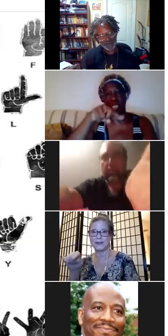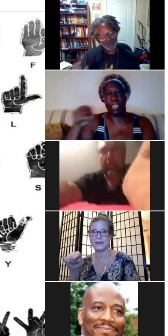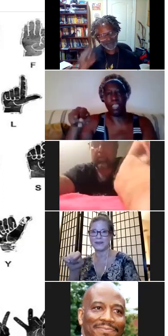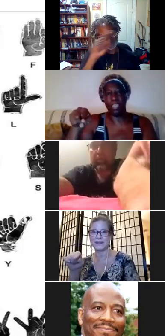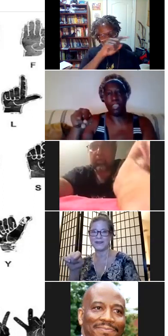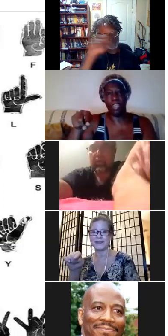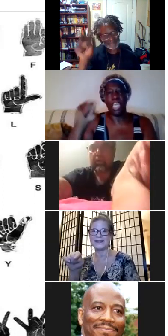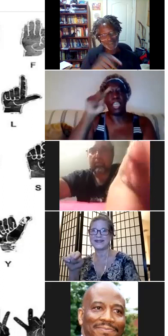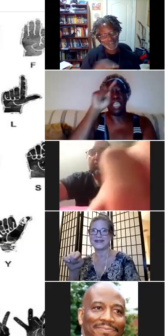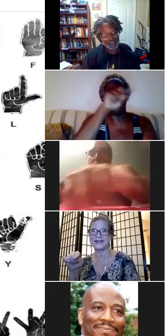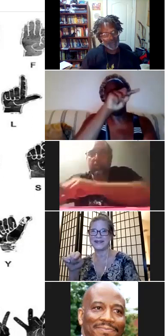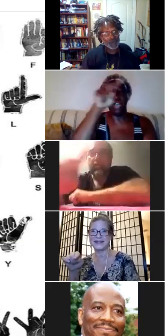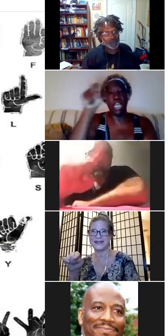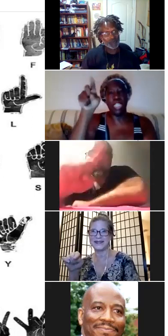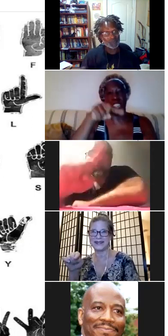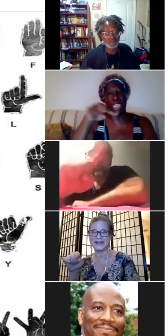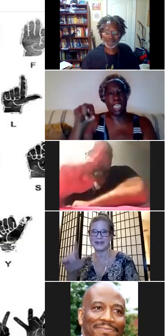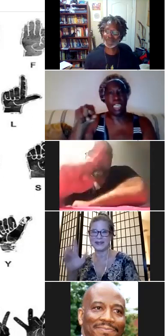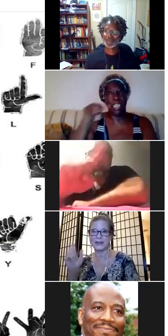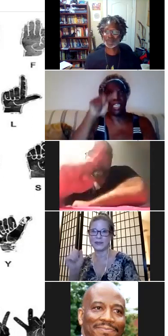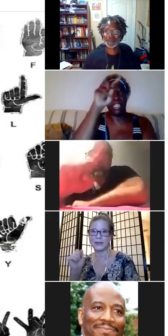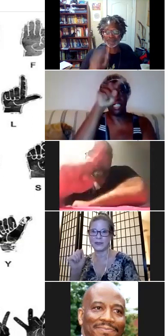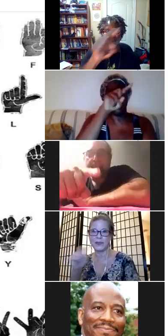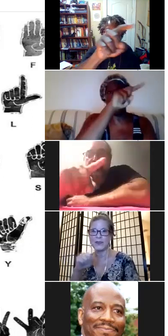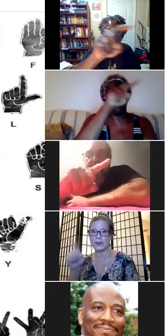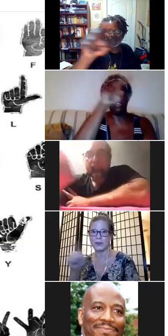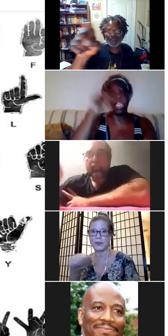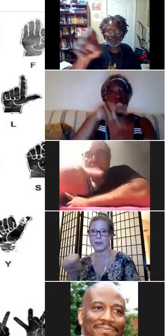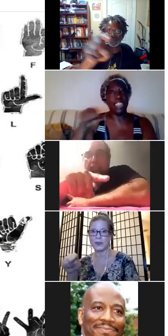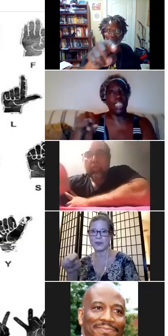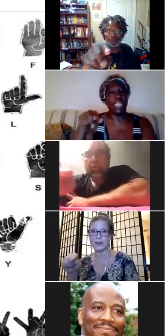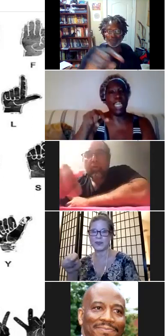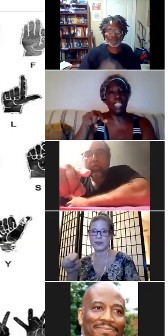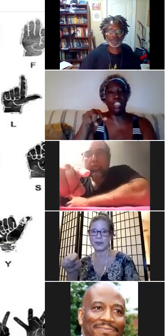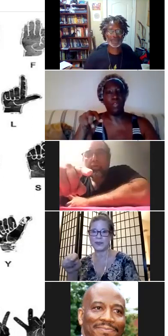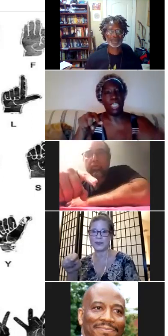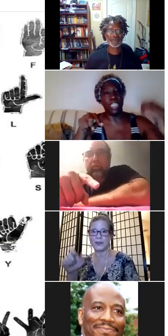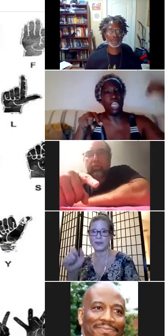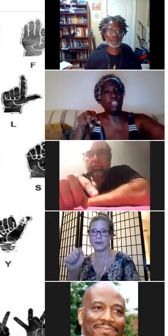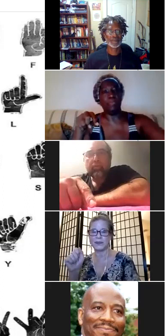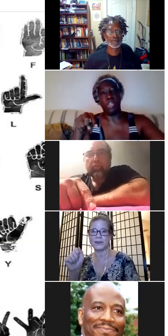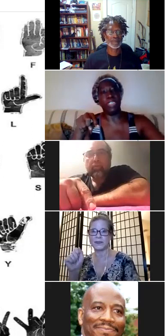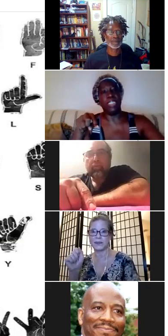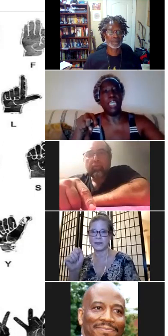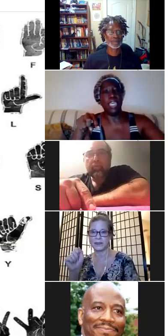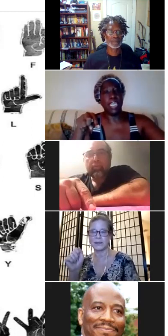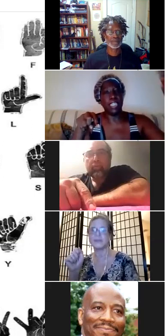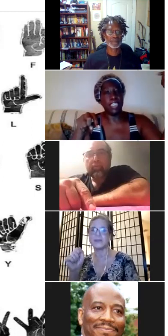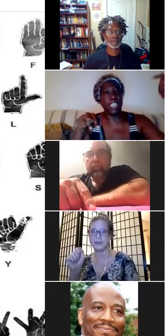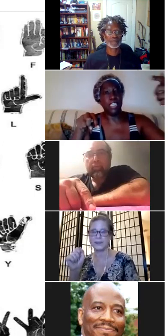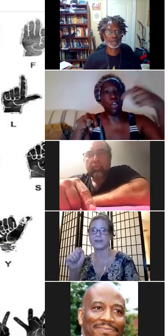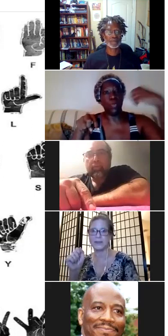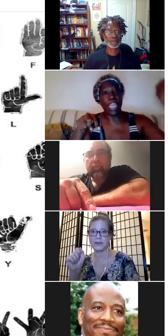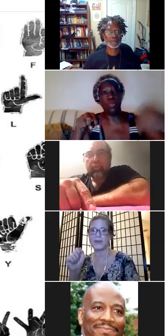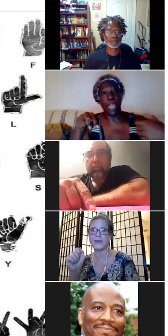Z. Now you draw the Z. You draw the Z not so that the other person can